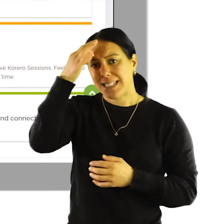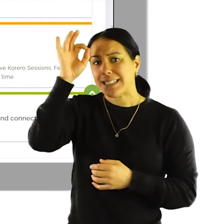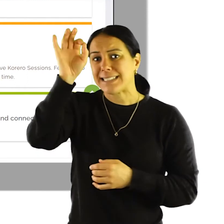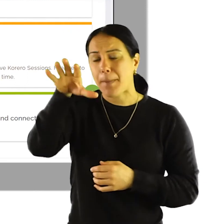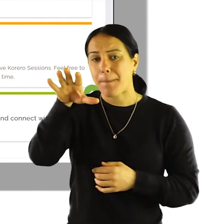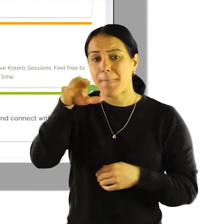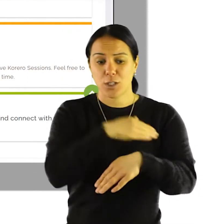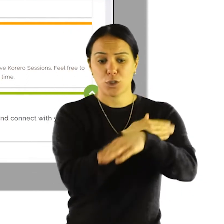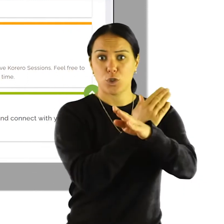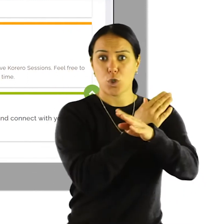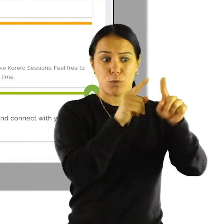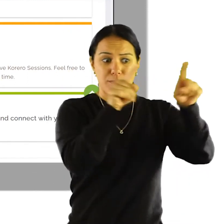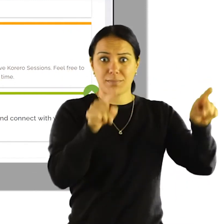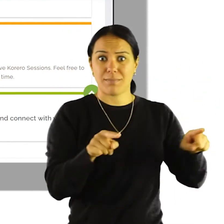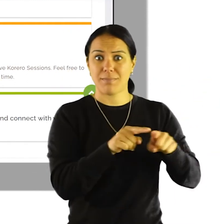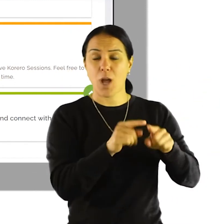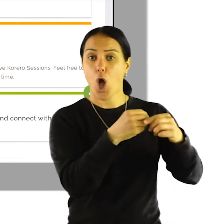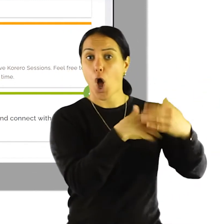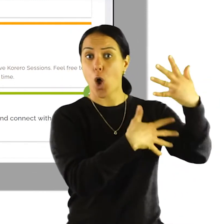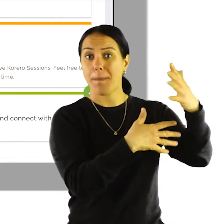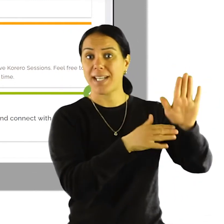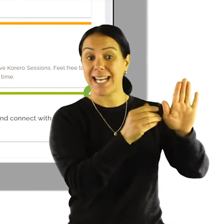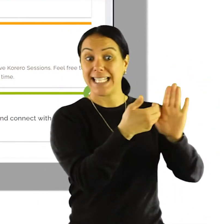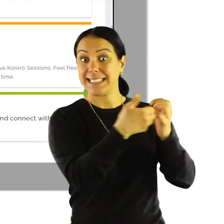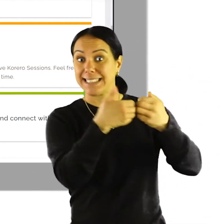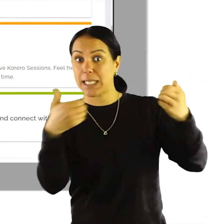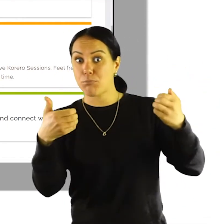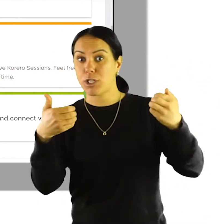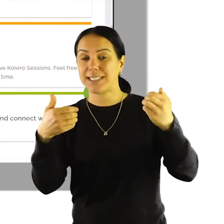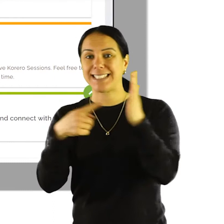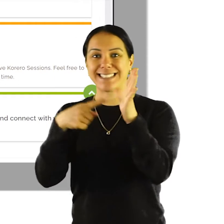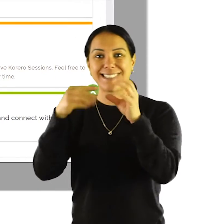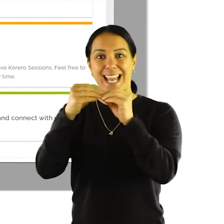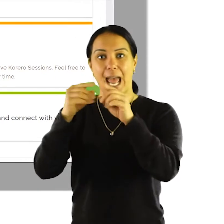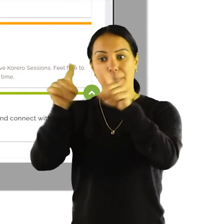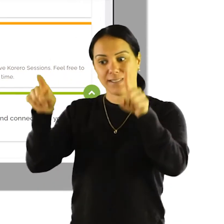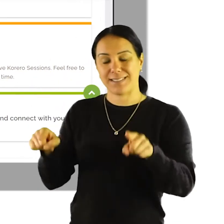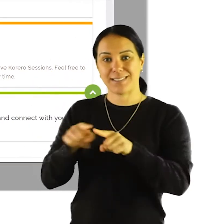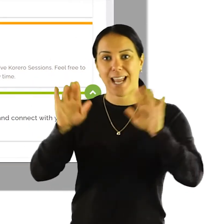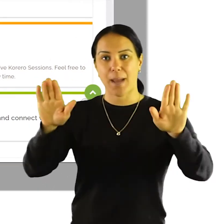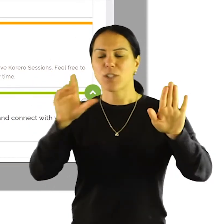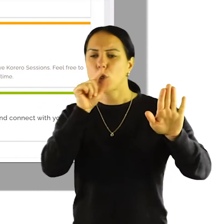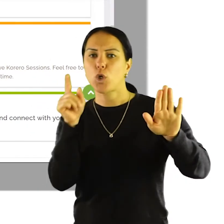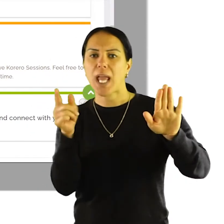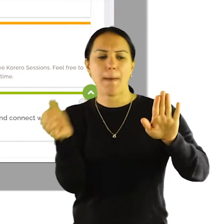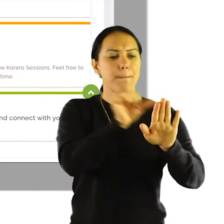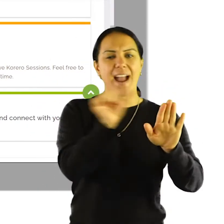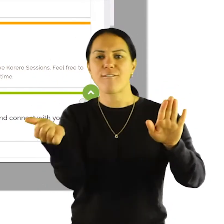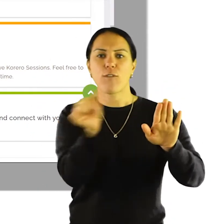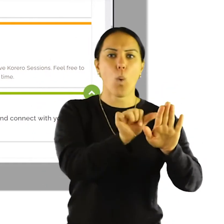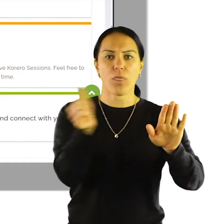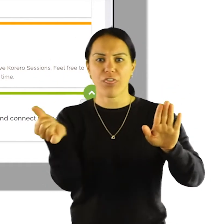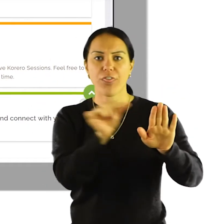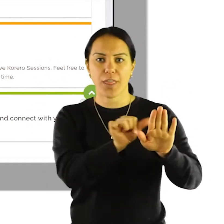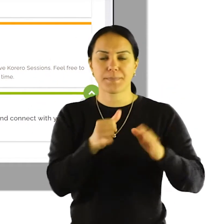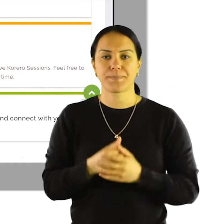room open in a separate tab so that you can move backwards and forwards from the course to the Zoom room. And